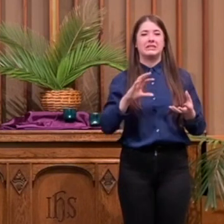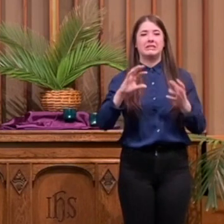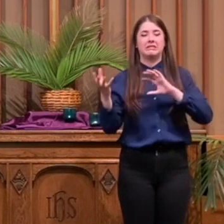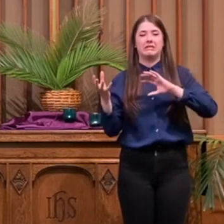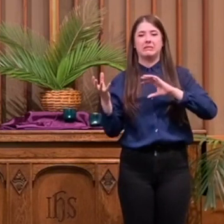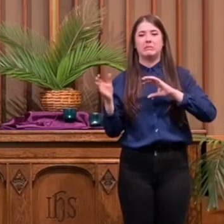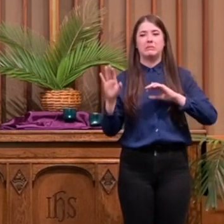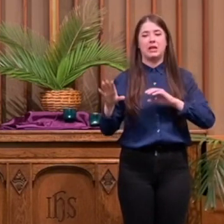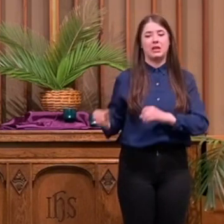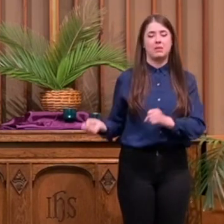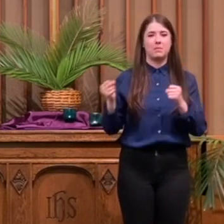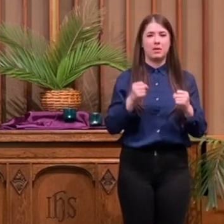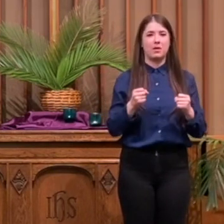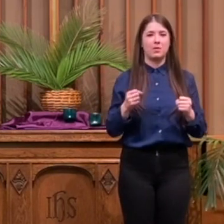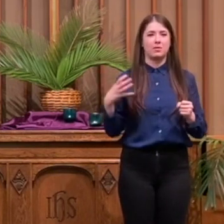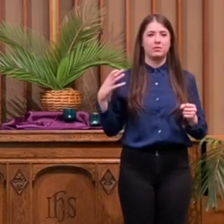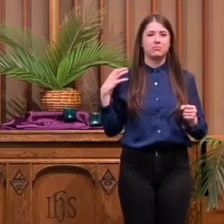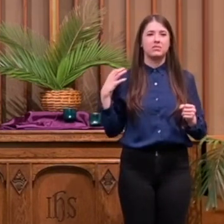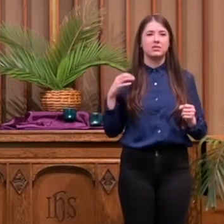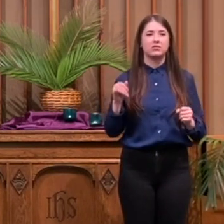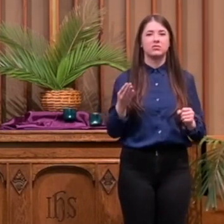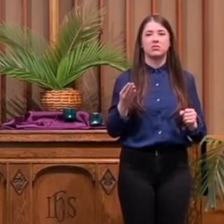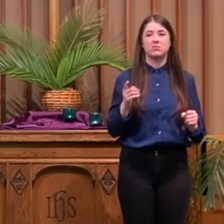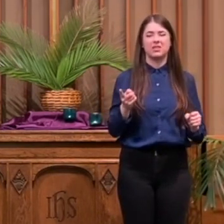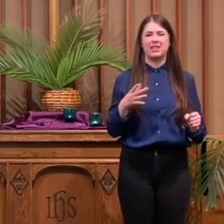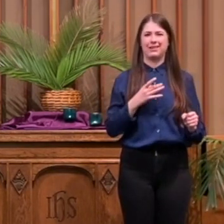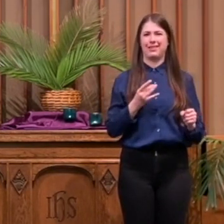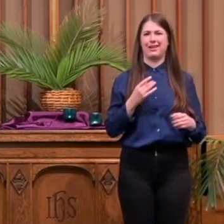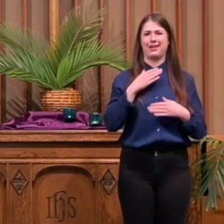and positions that they currently enjoyed.